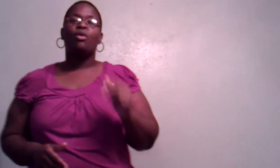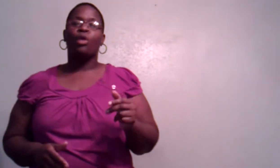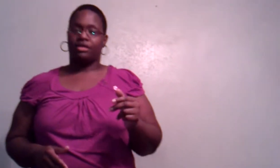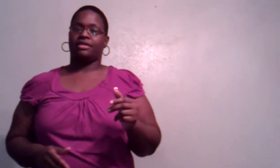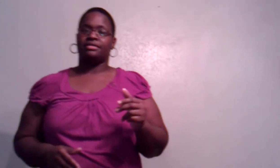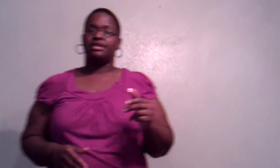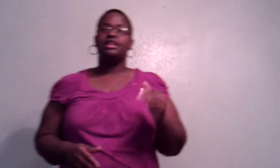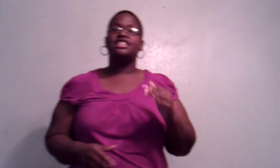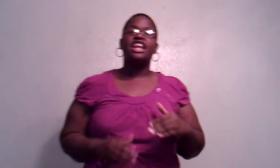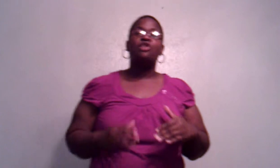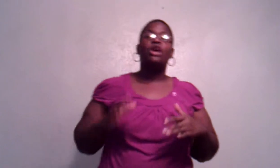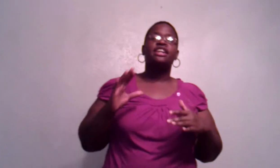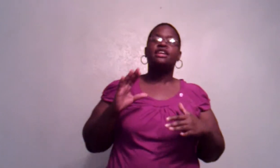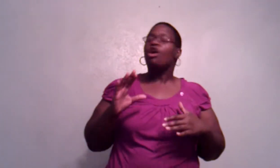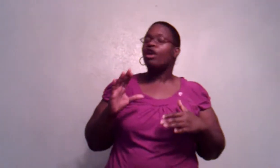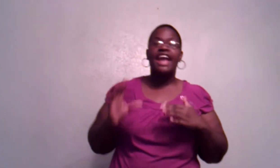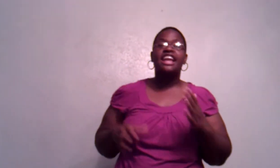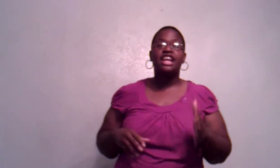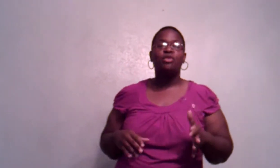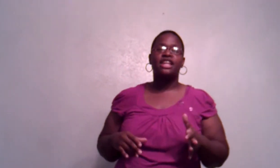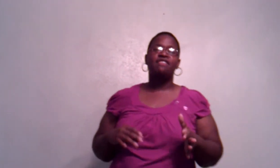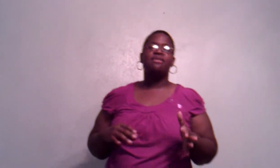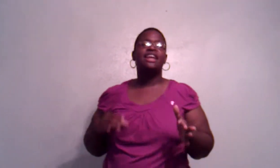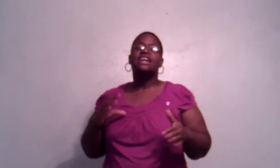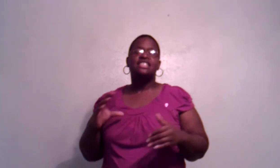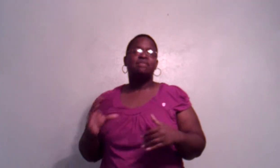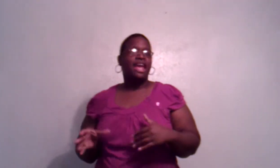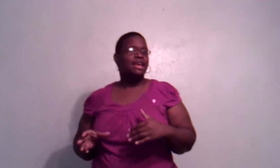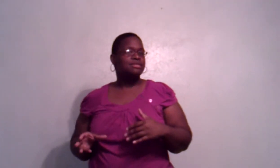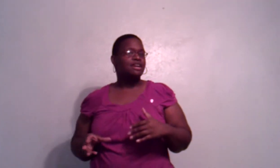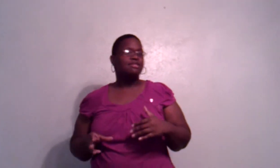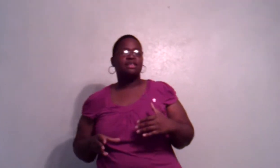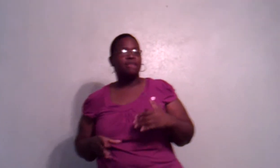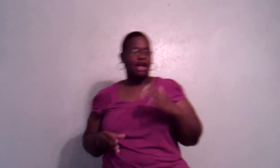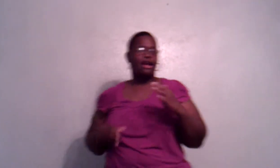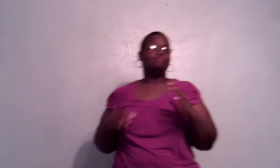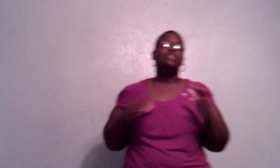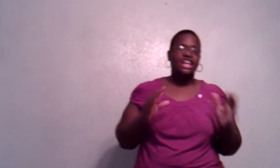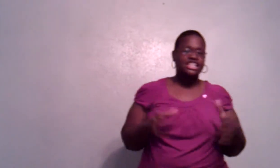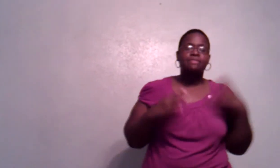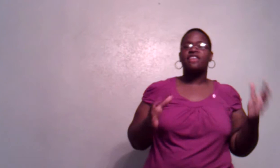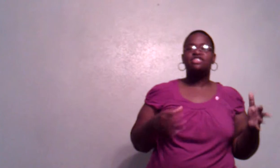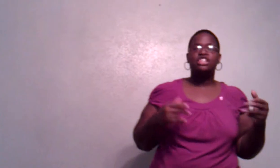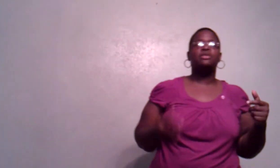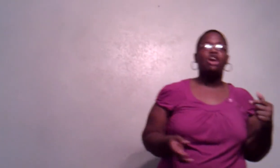work. Does anyone or can anyone give me some names of some types of energy that we talked about